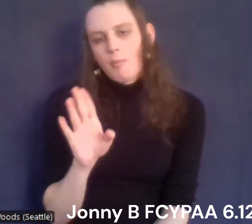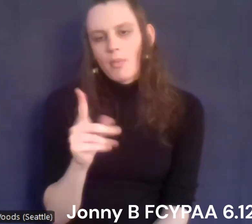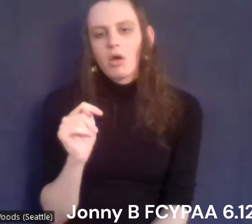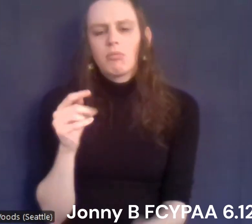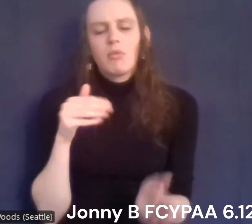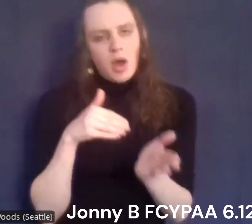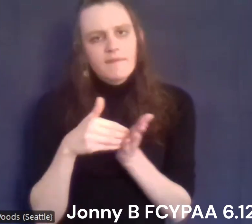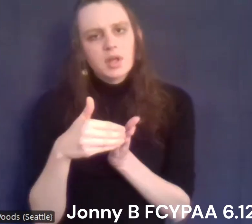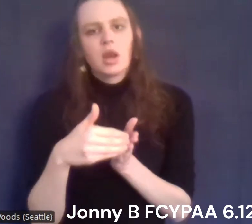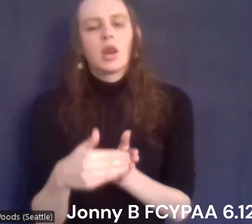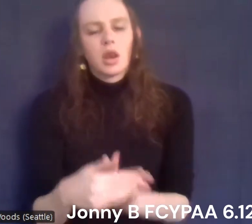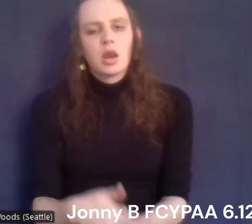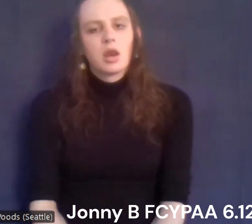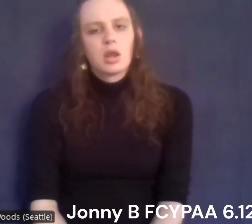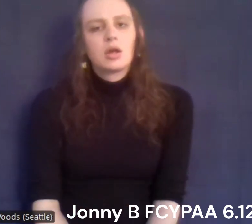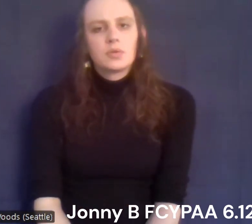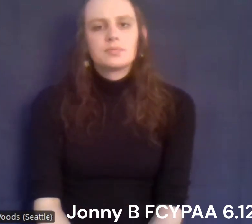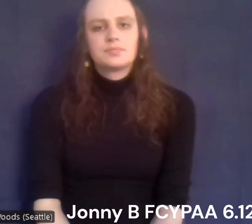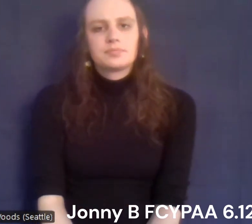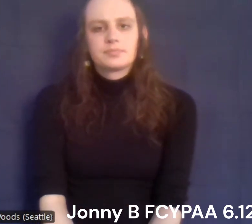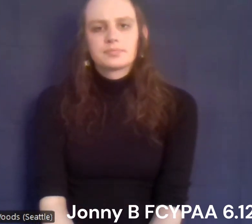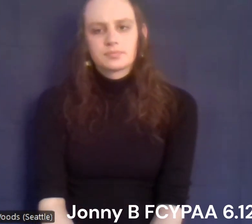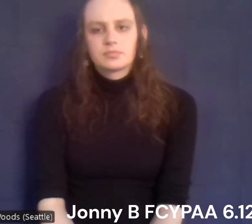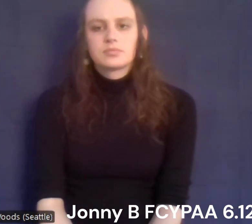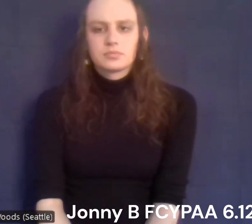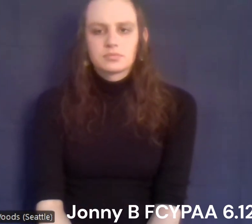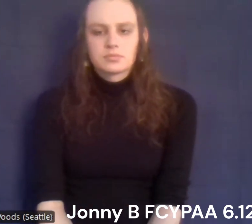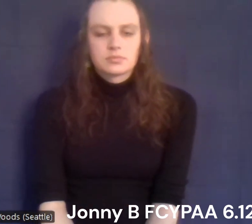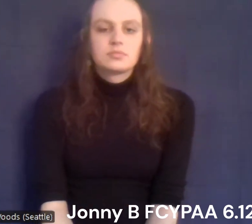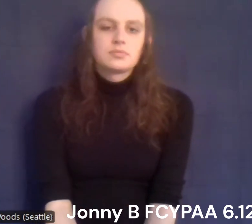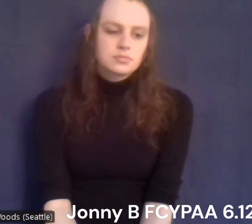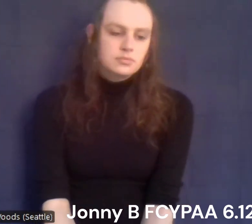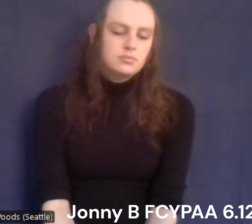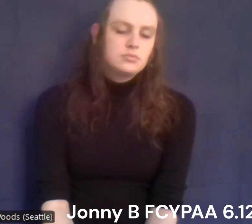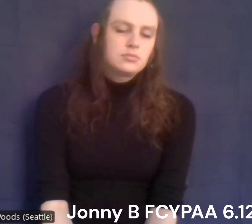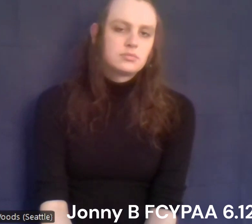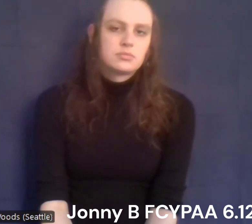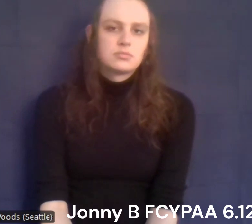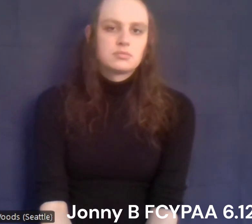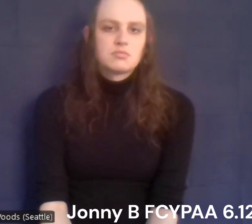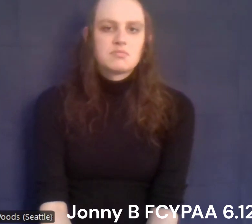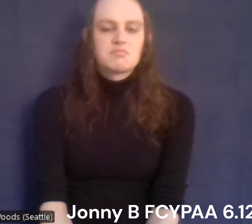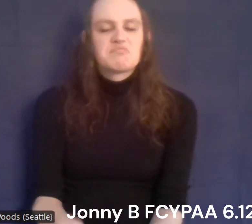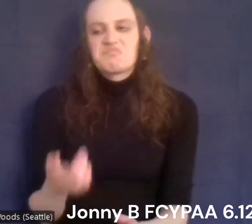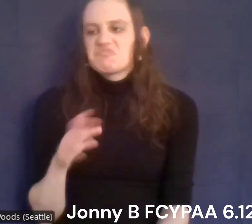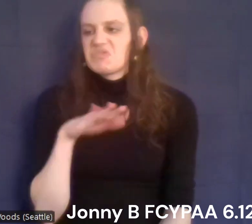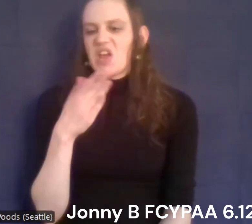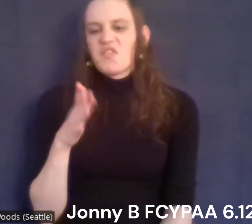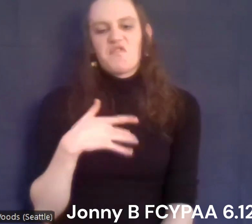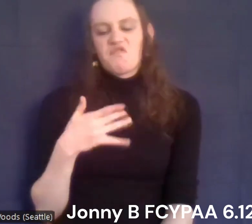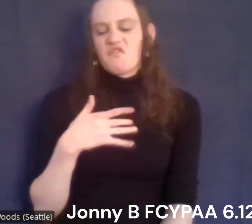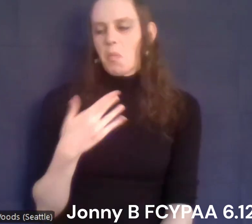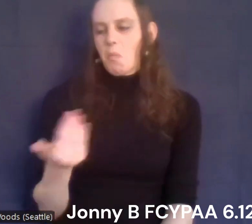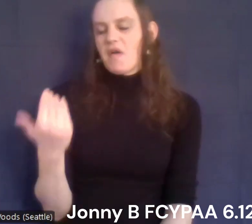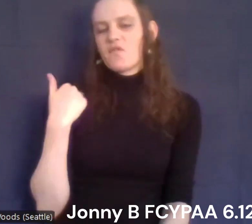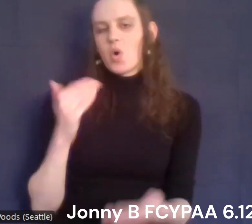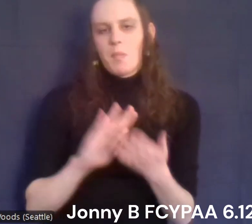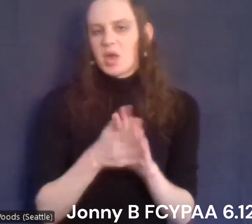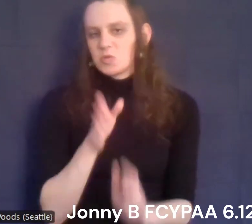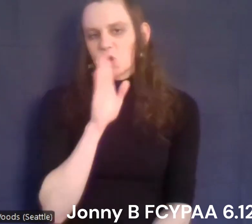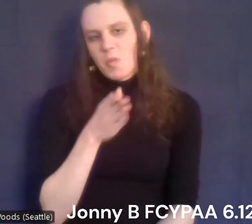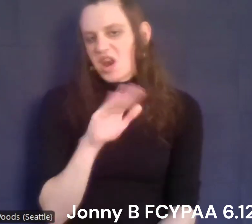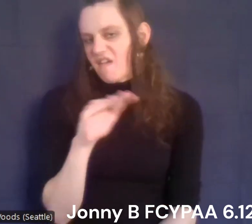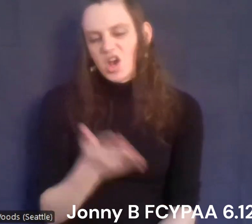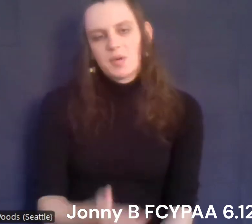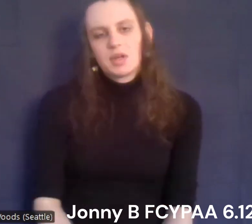And it's just something that I can't remember ever feeling before I got sober, and was able